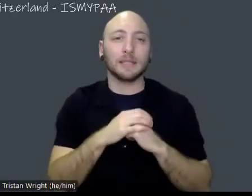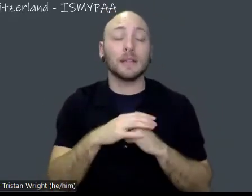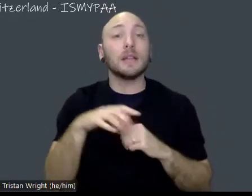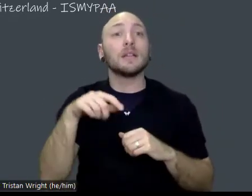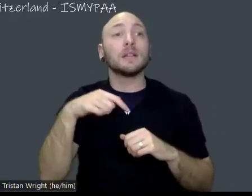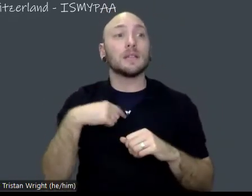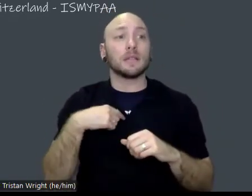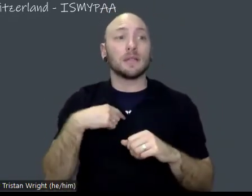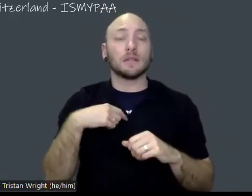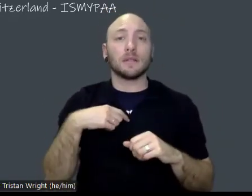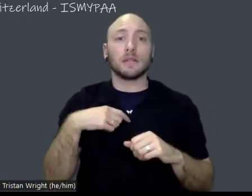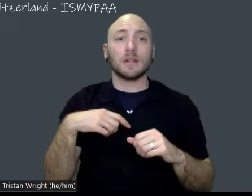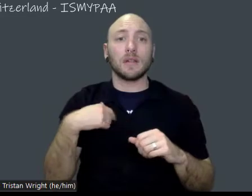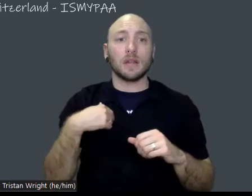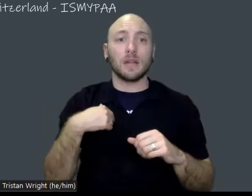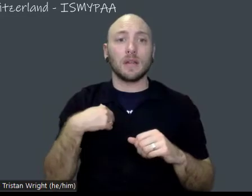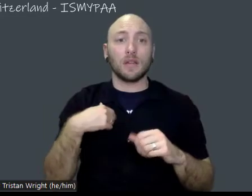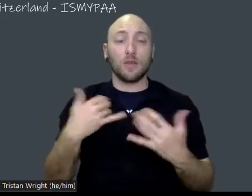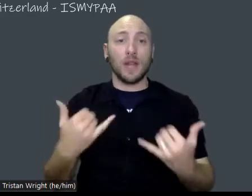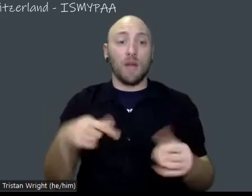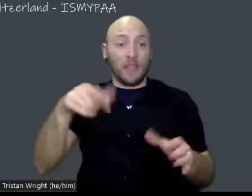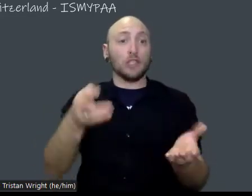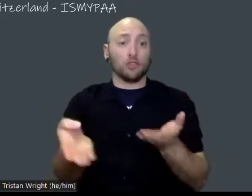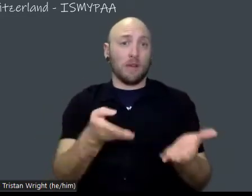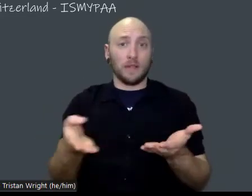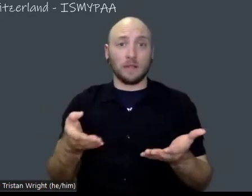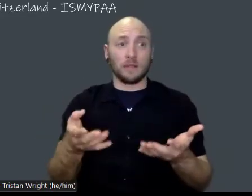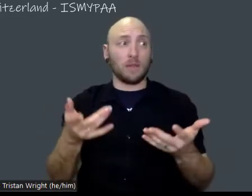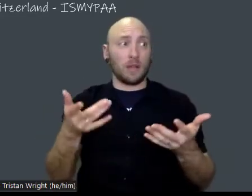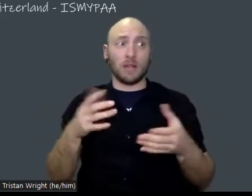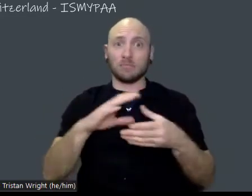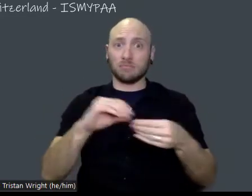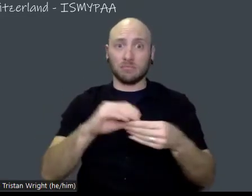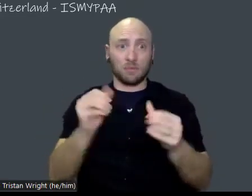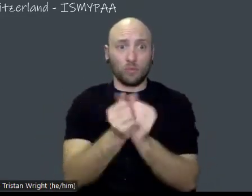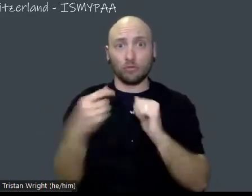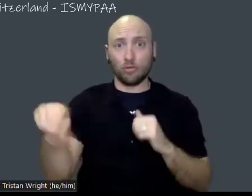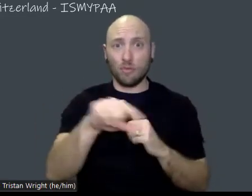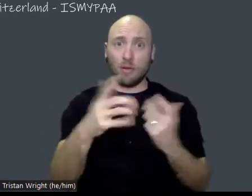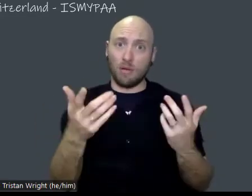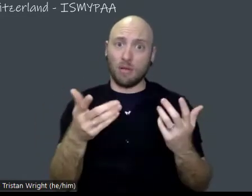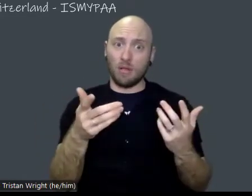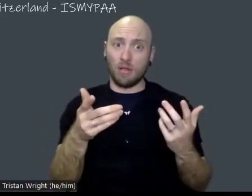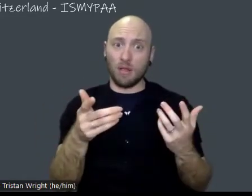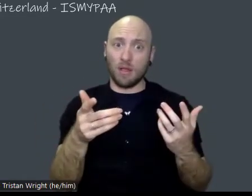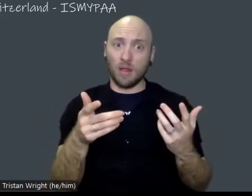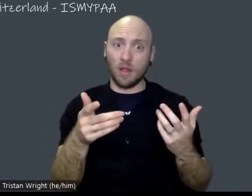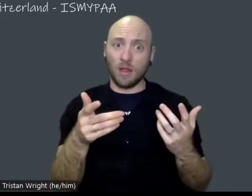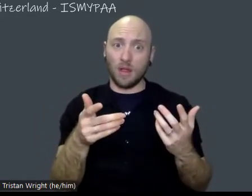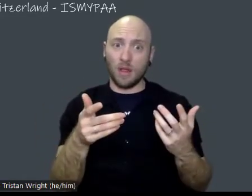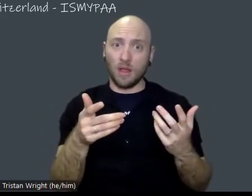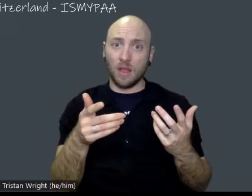here, trying to share something useful for you guys, it made me possible just